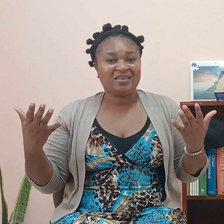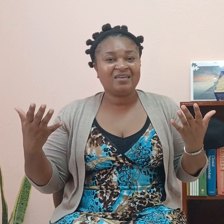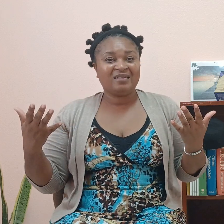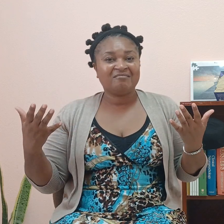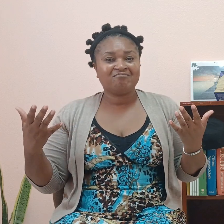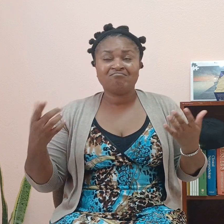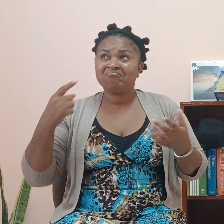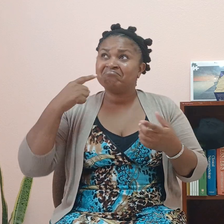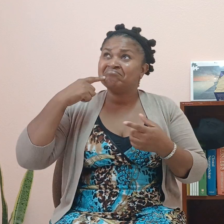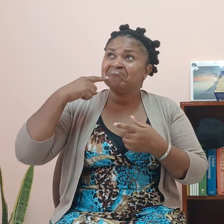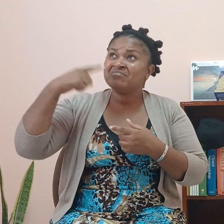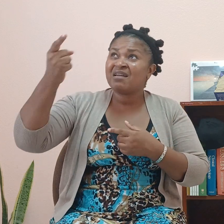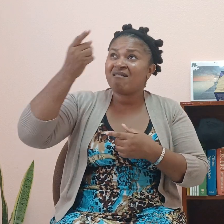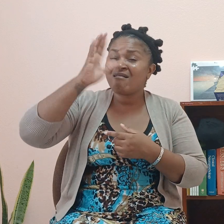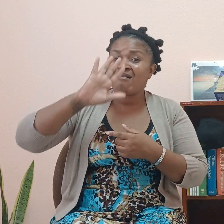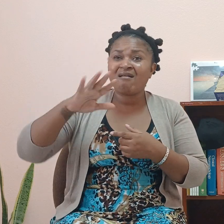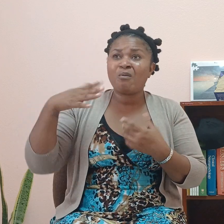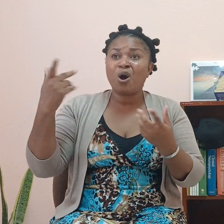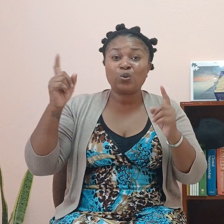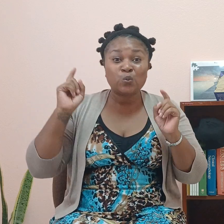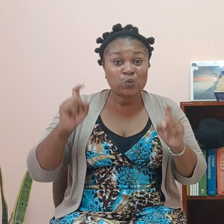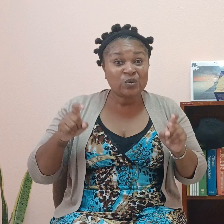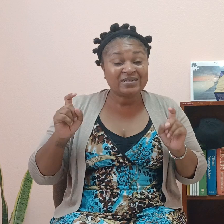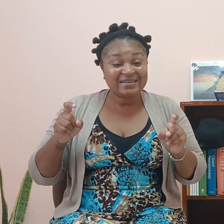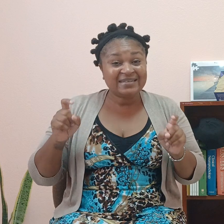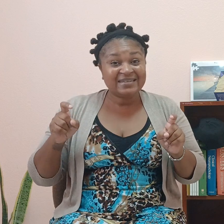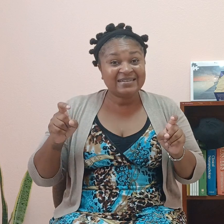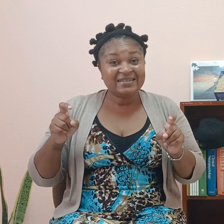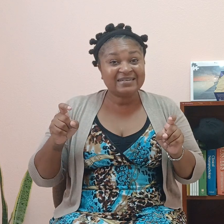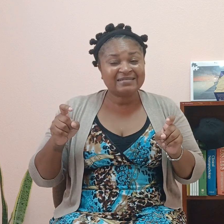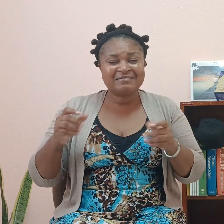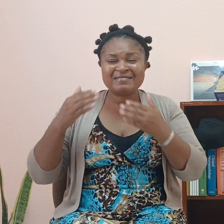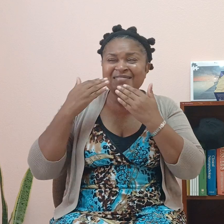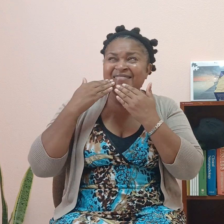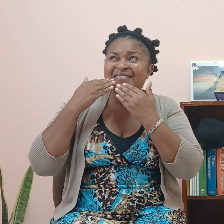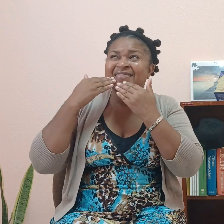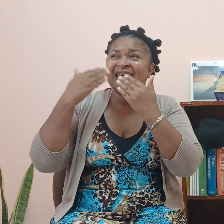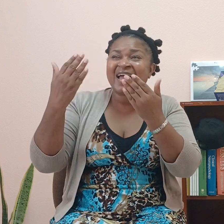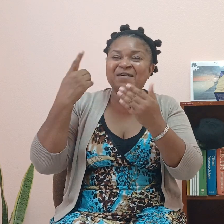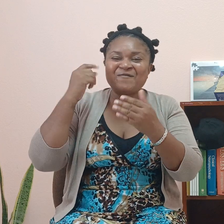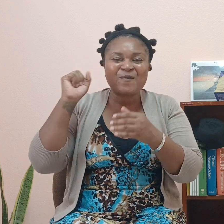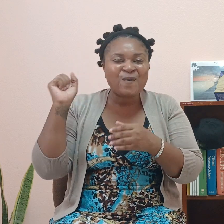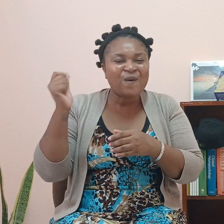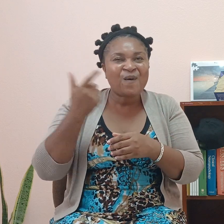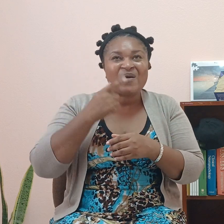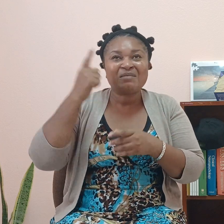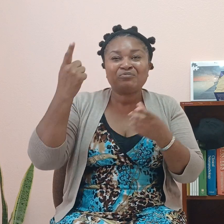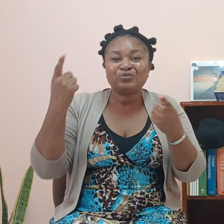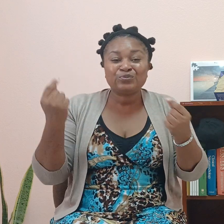Tell God what you need and thank him for all he has done.